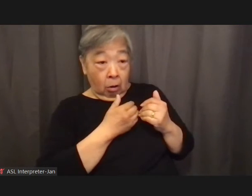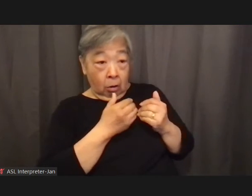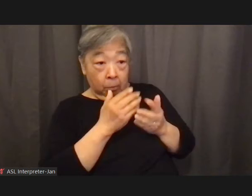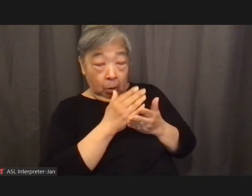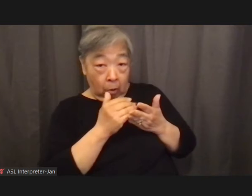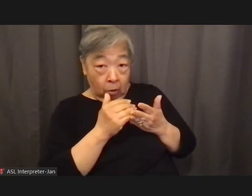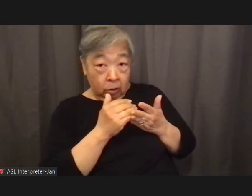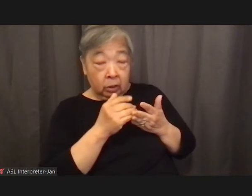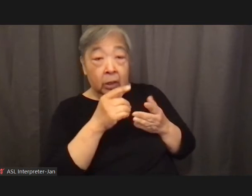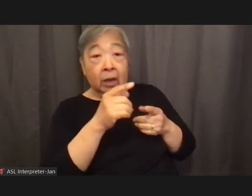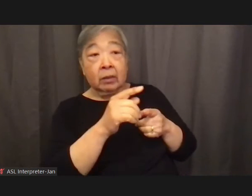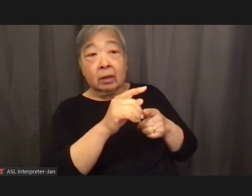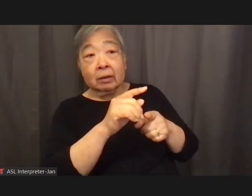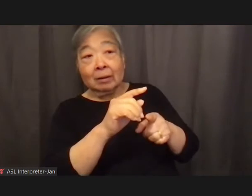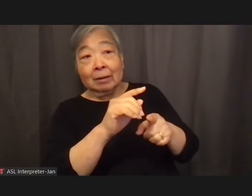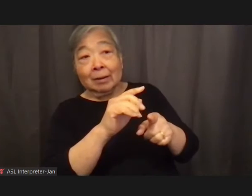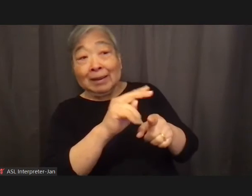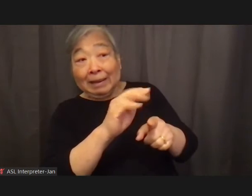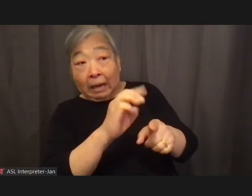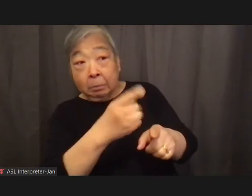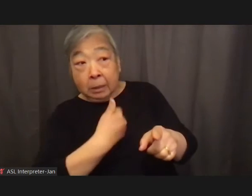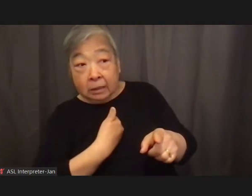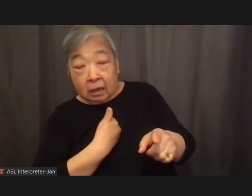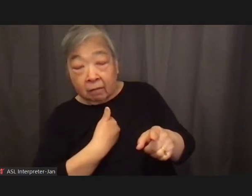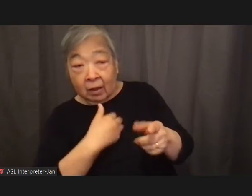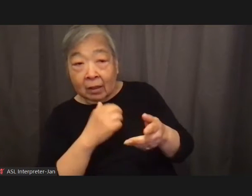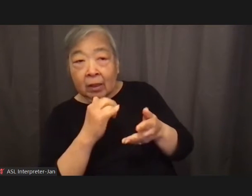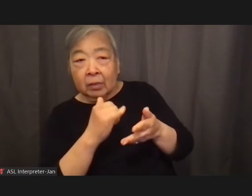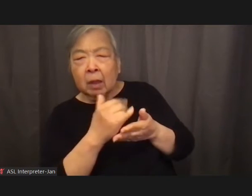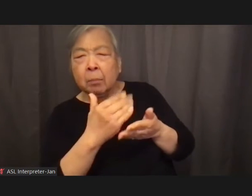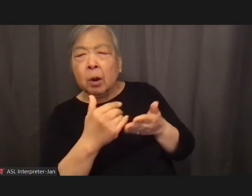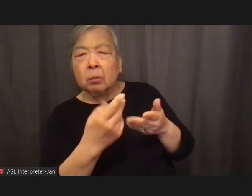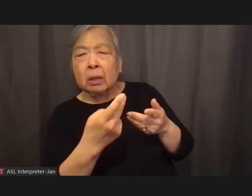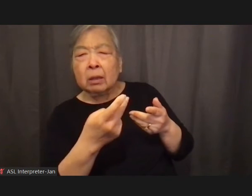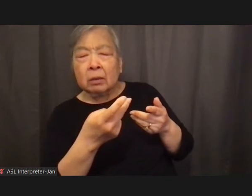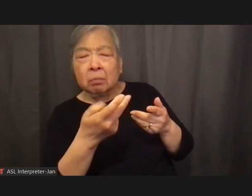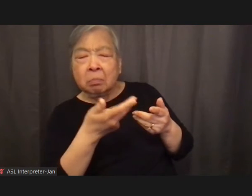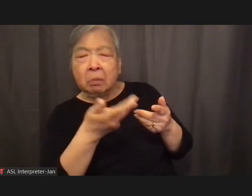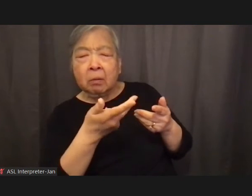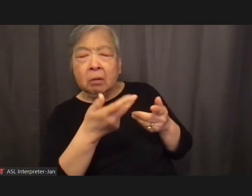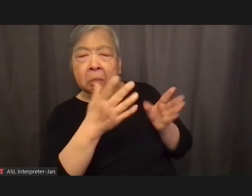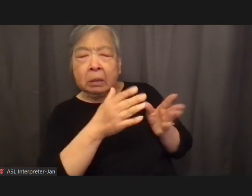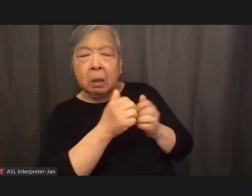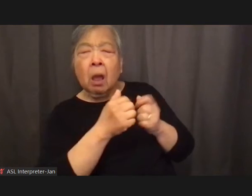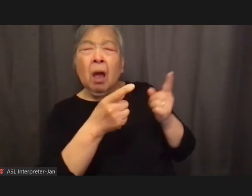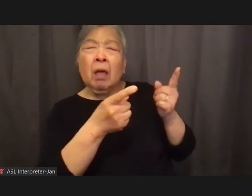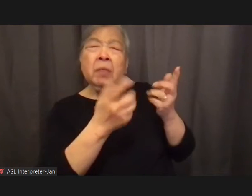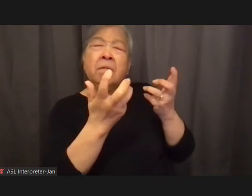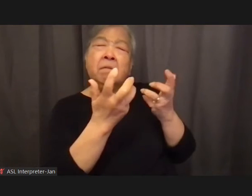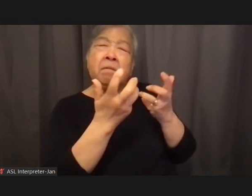was done with Ned and myself, in a way they fit together, but they weren't done